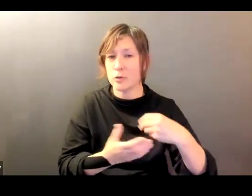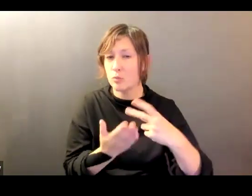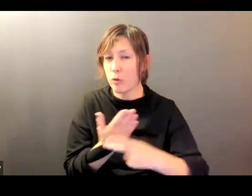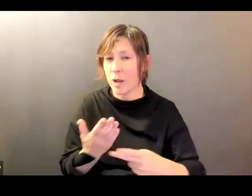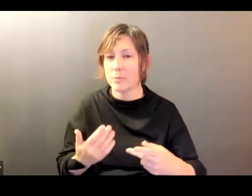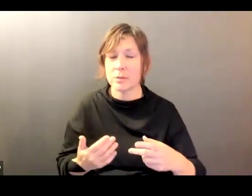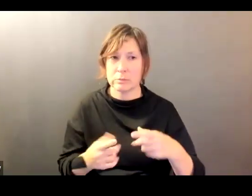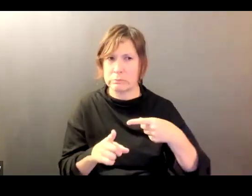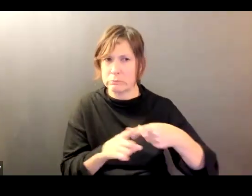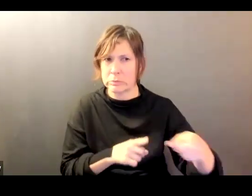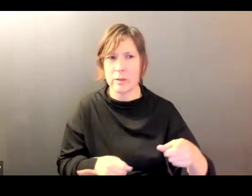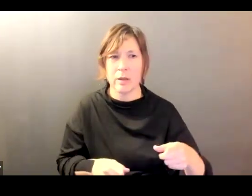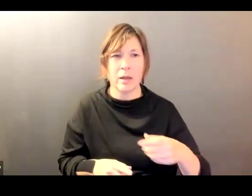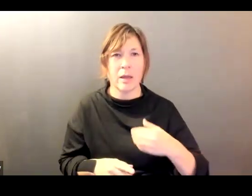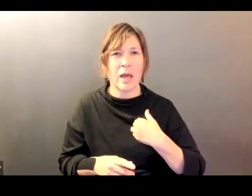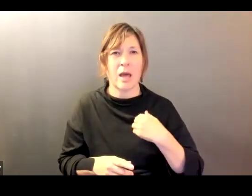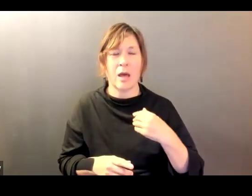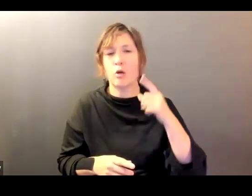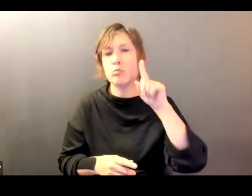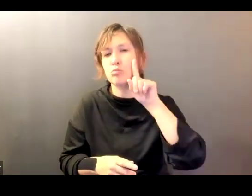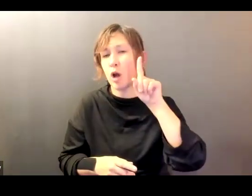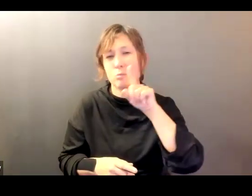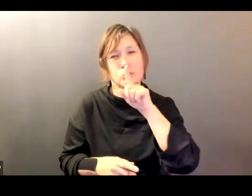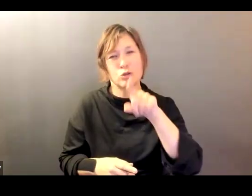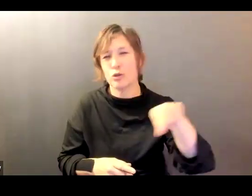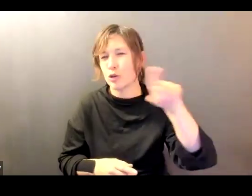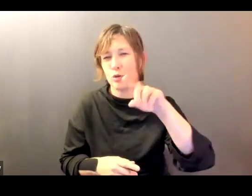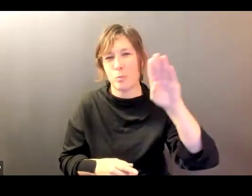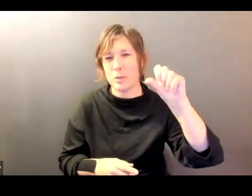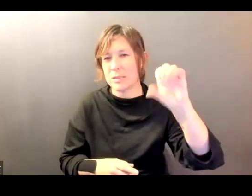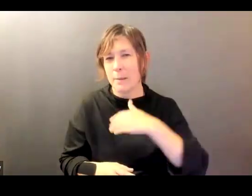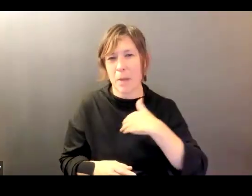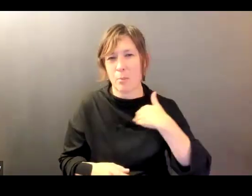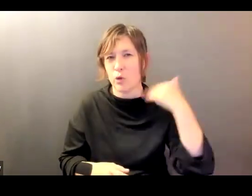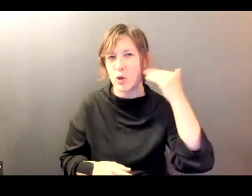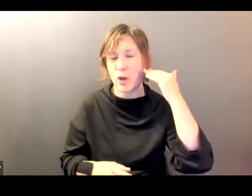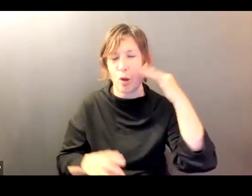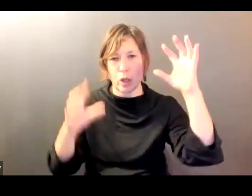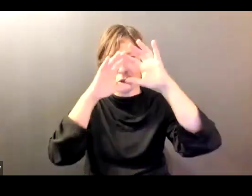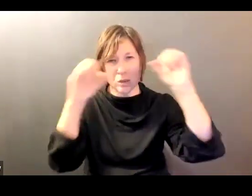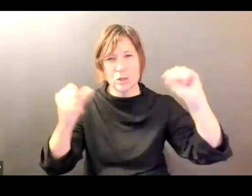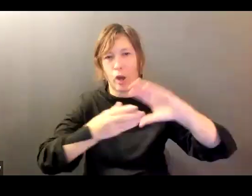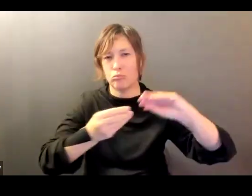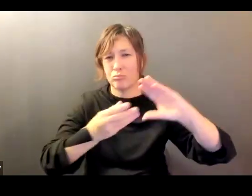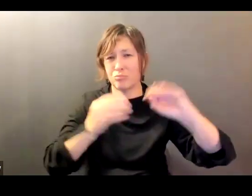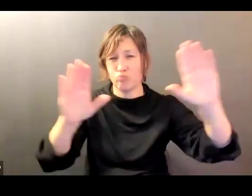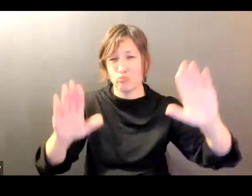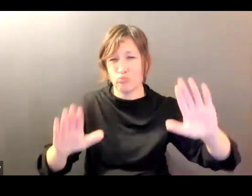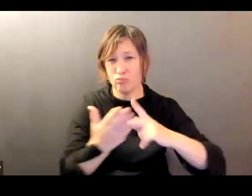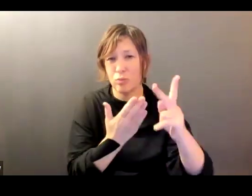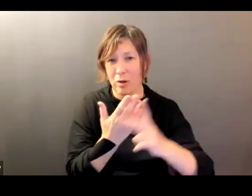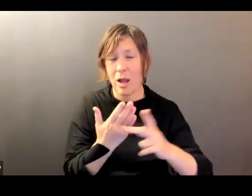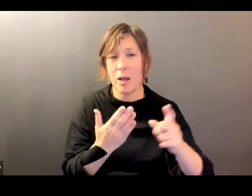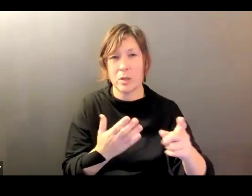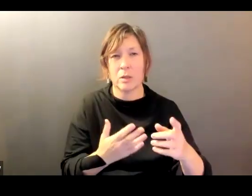next program which I'm sure you guys heard about, and I'm sure the superintendent, you know, she's championed that. It's a great program, and